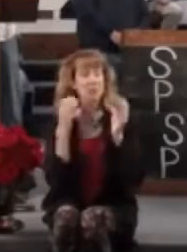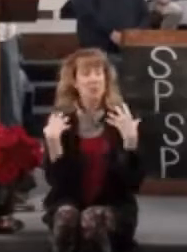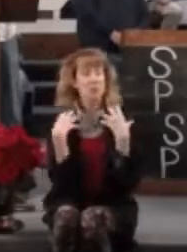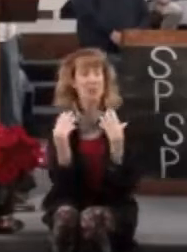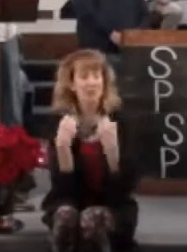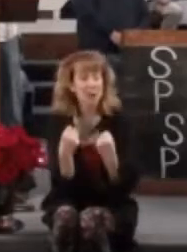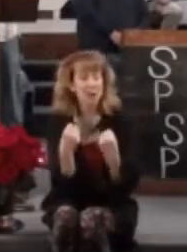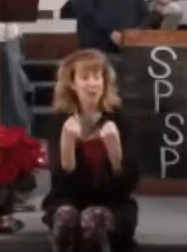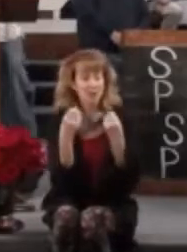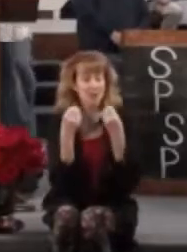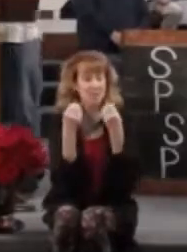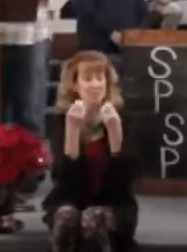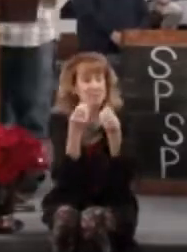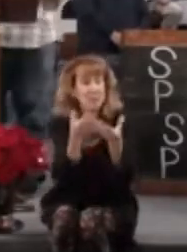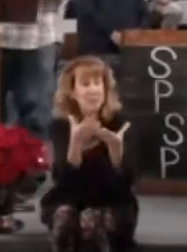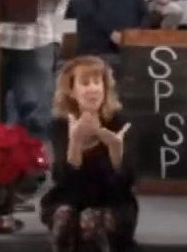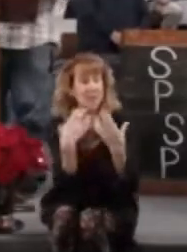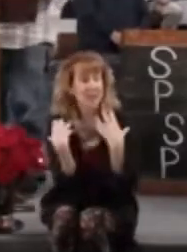medicine and to, no.